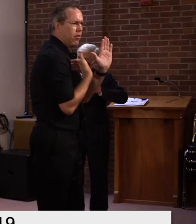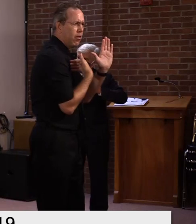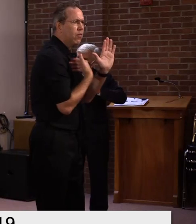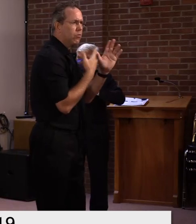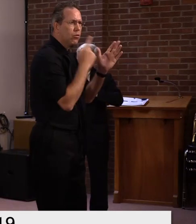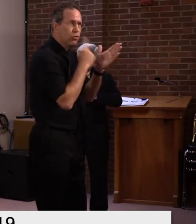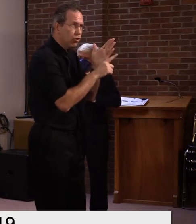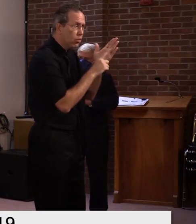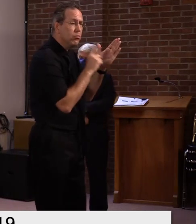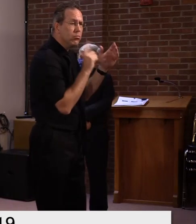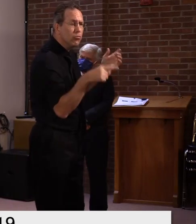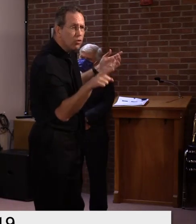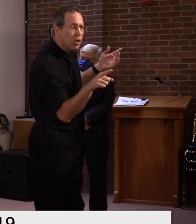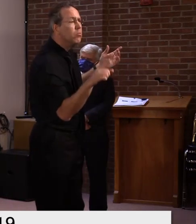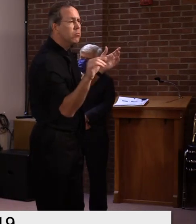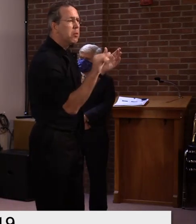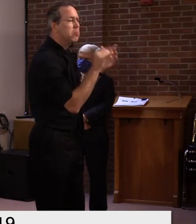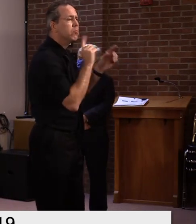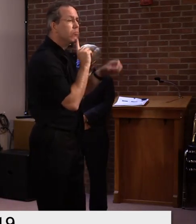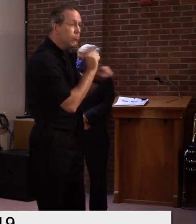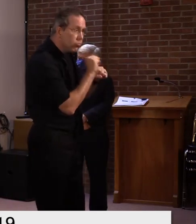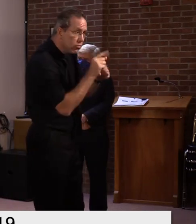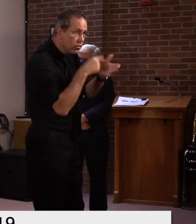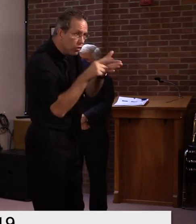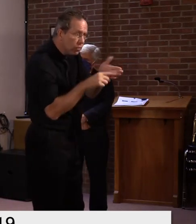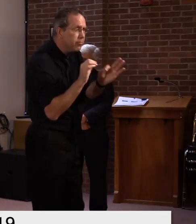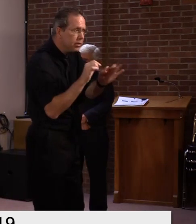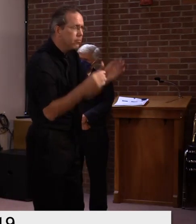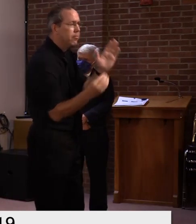that on the website.